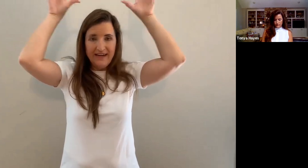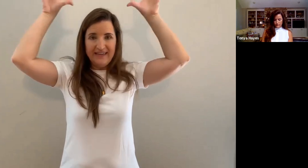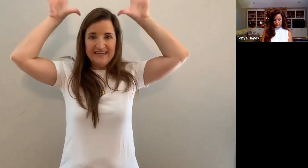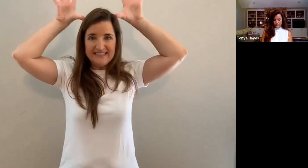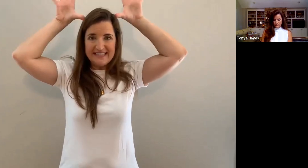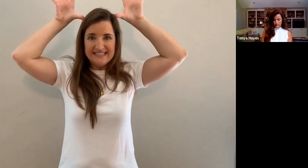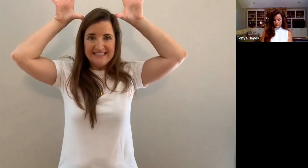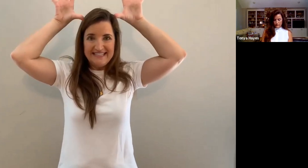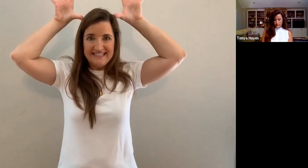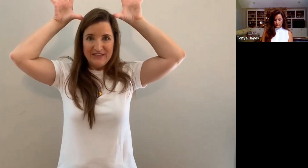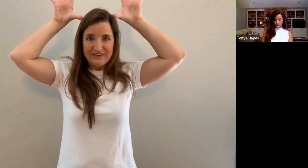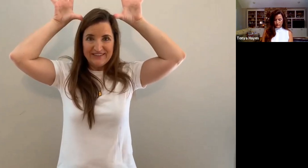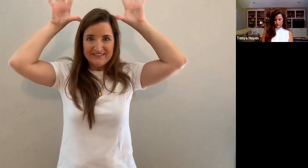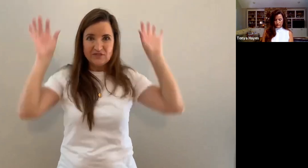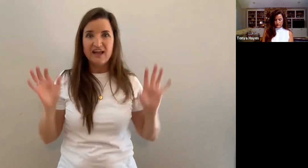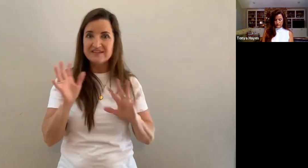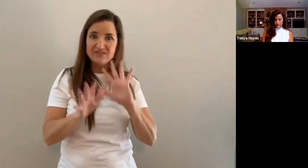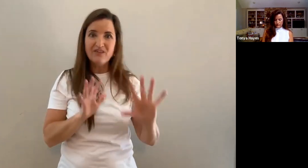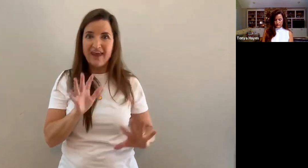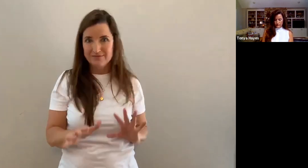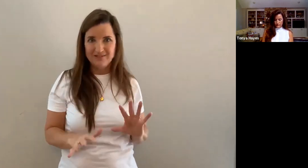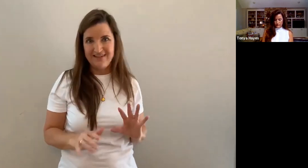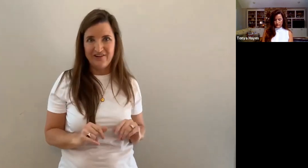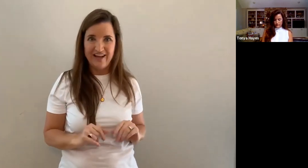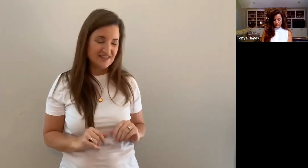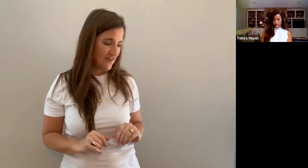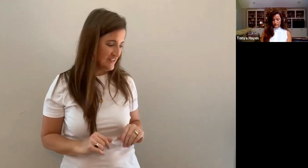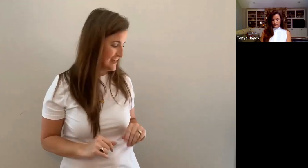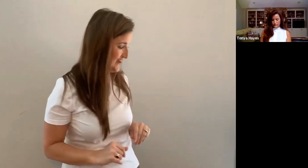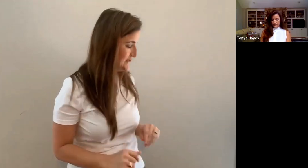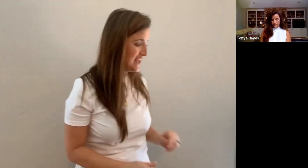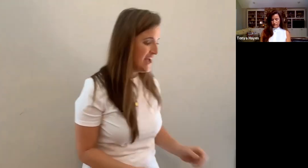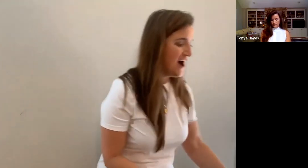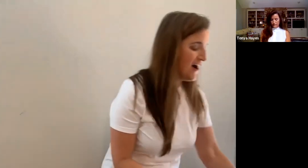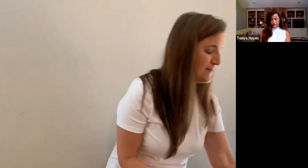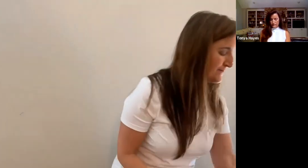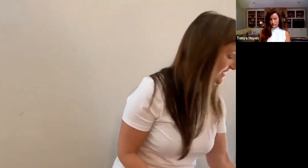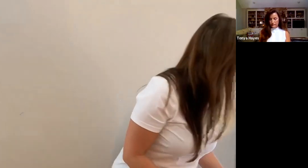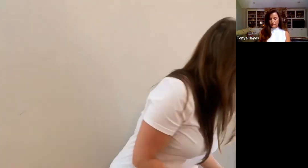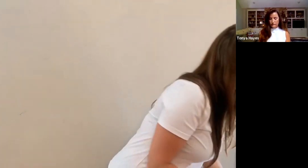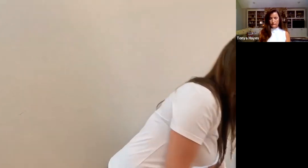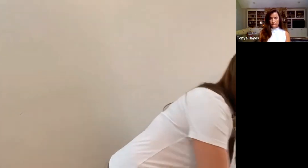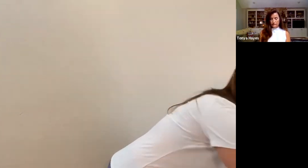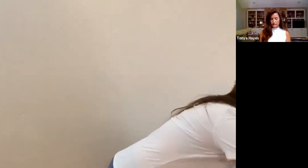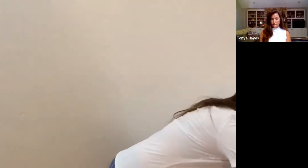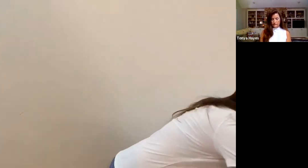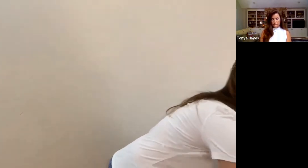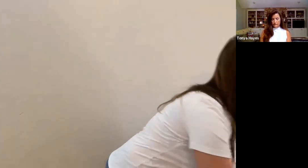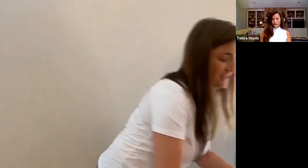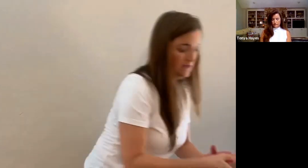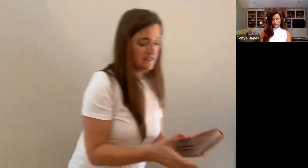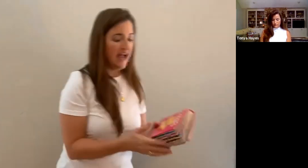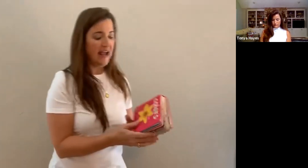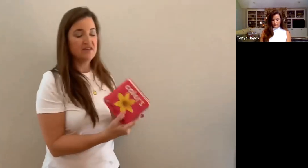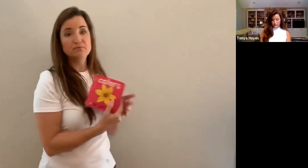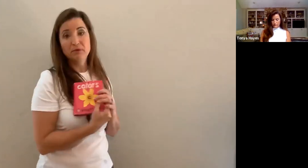bigger. And this is deer. So lots of little animals in there. That's fun to know. Another little thing that I like